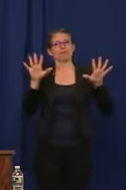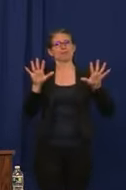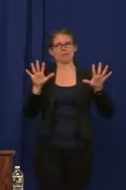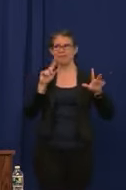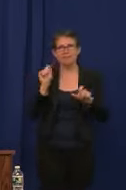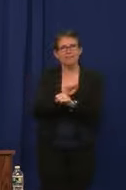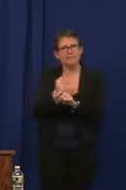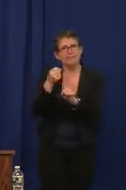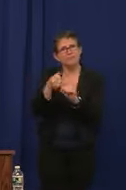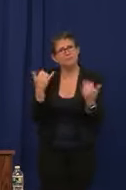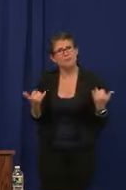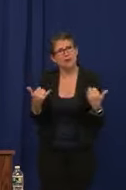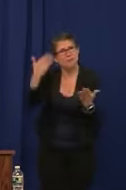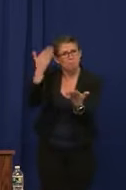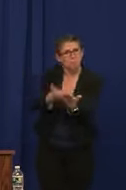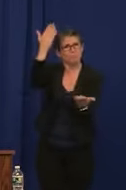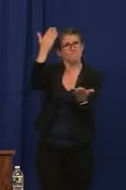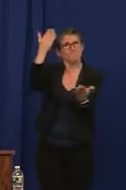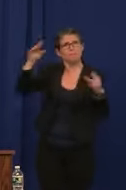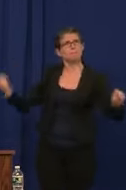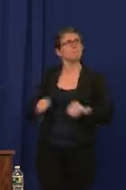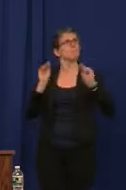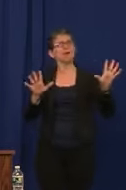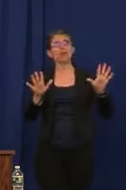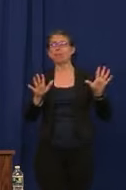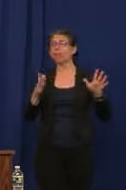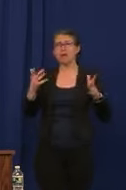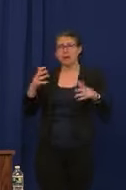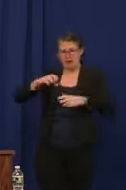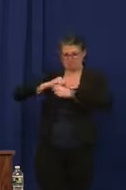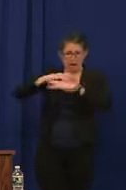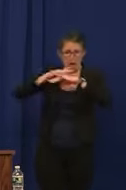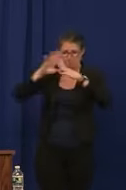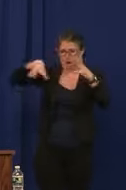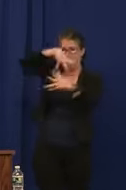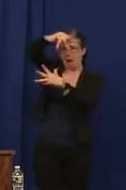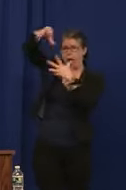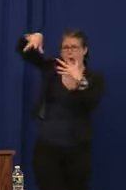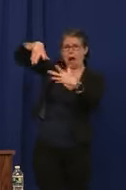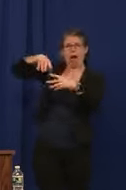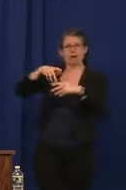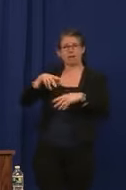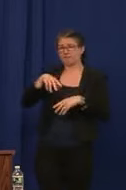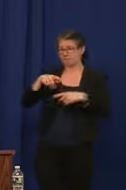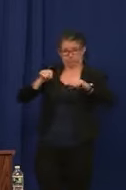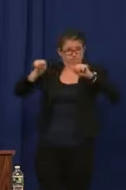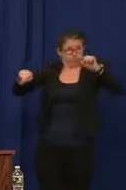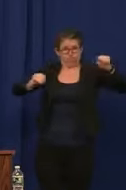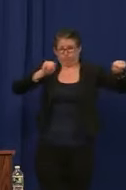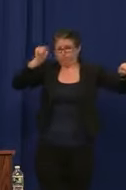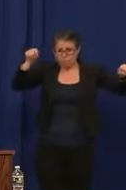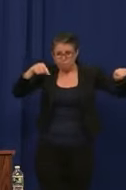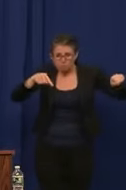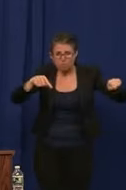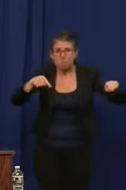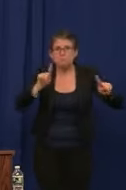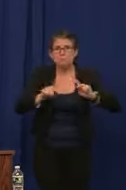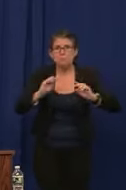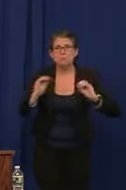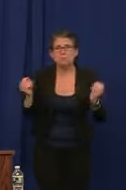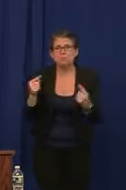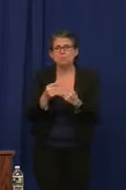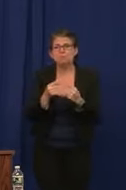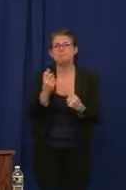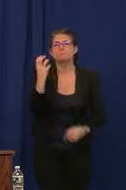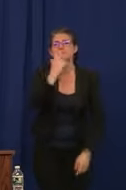mill, a man who was the mill manager for 5 years, what he said was, God was